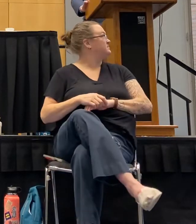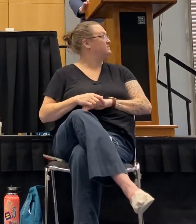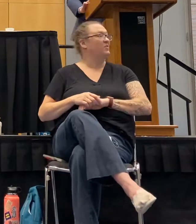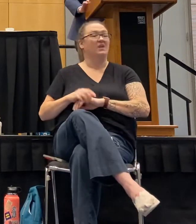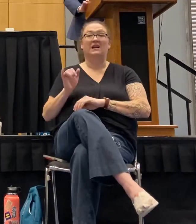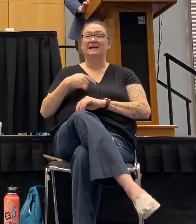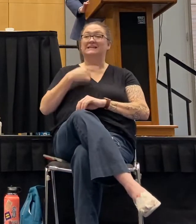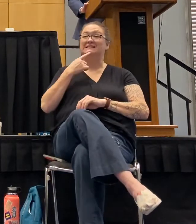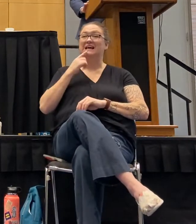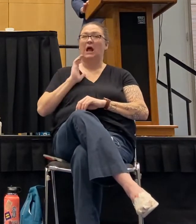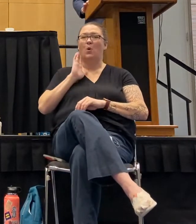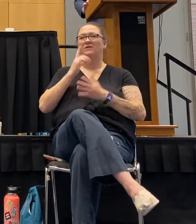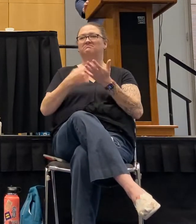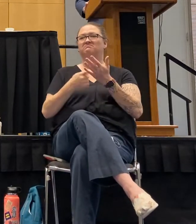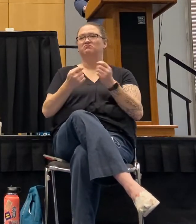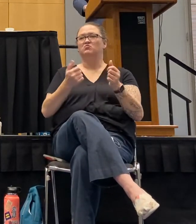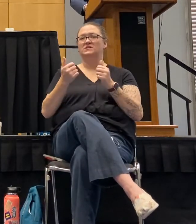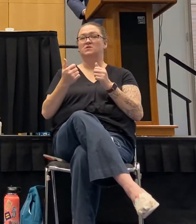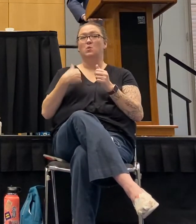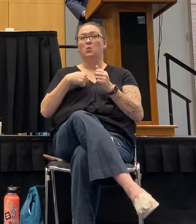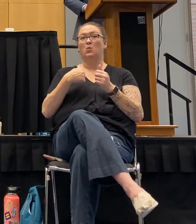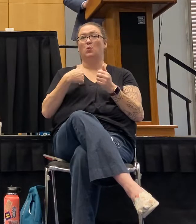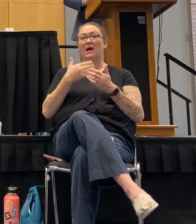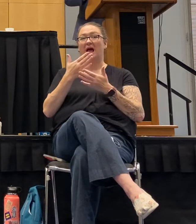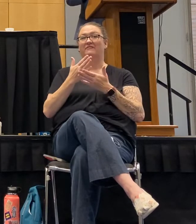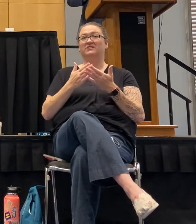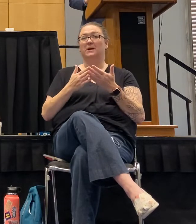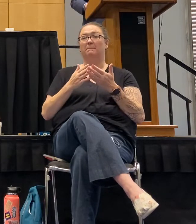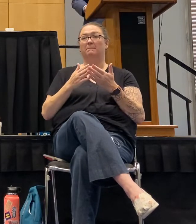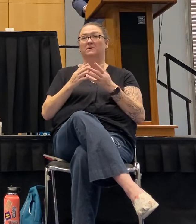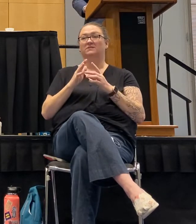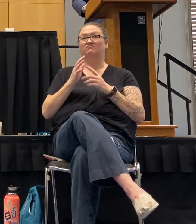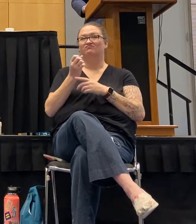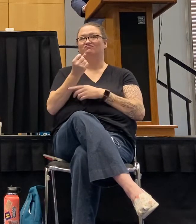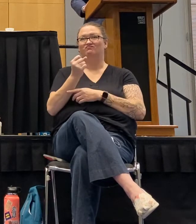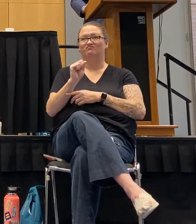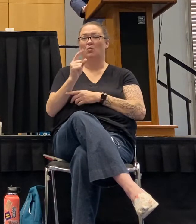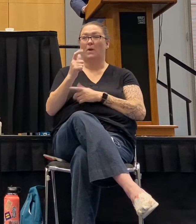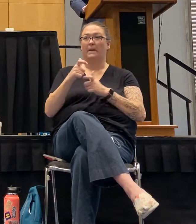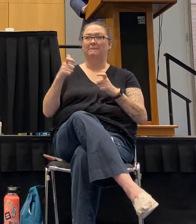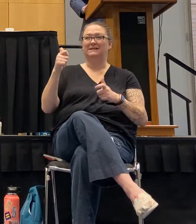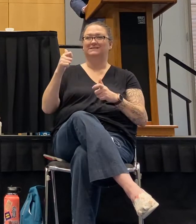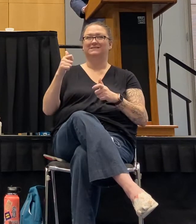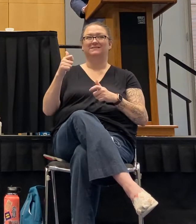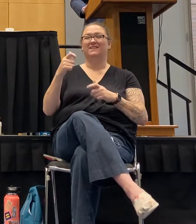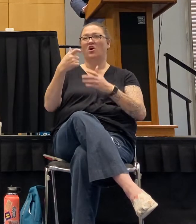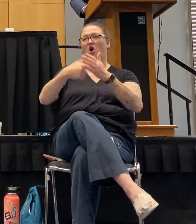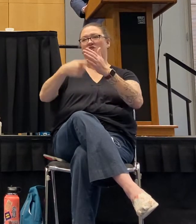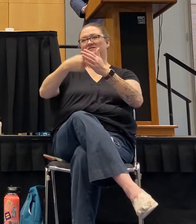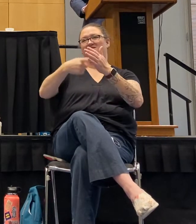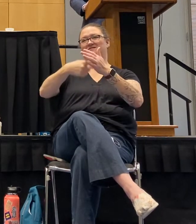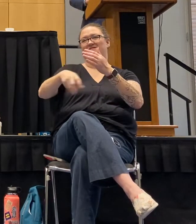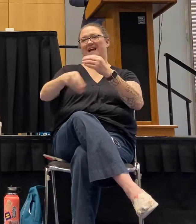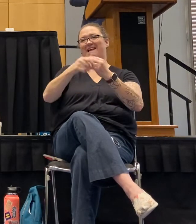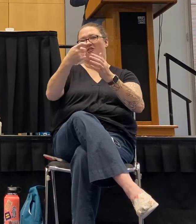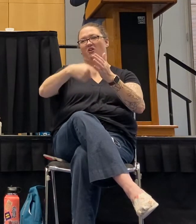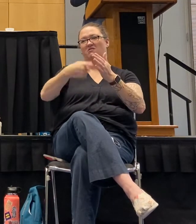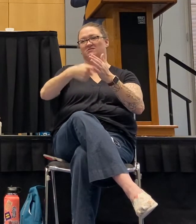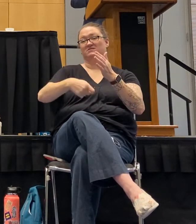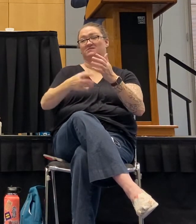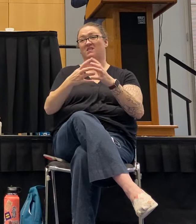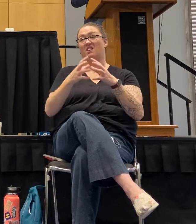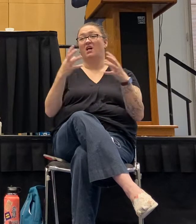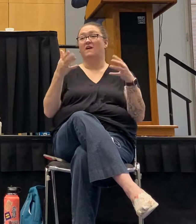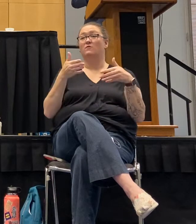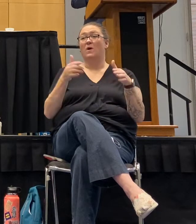So like I said, and I'll cover this quickly, we have had some of those pushbacks, and one of the biggest ones was the added cost, right? And so there are a lot of